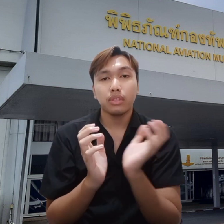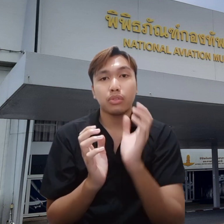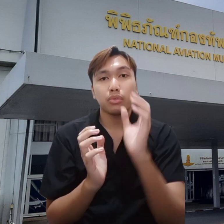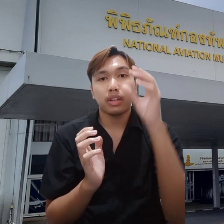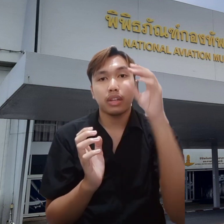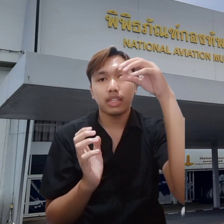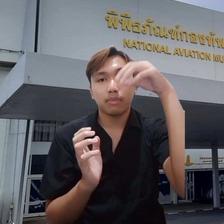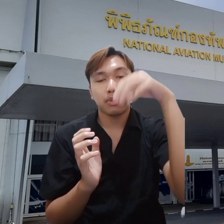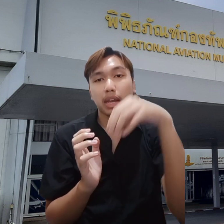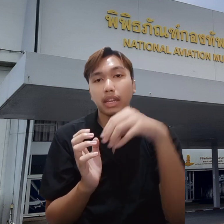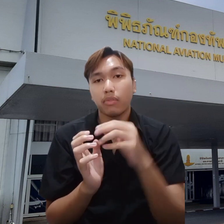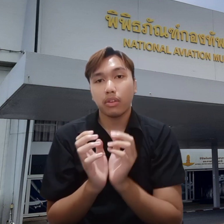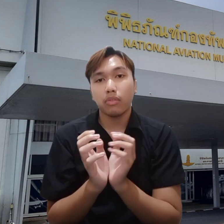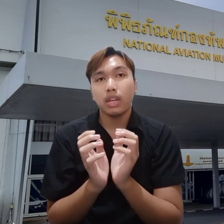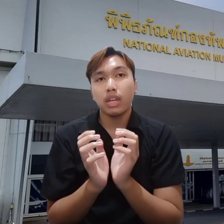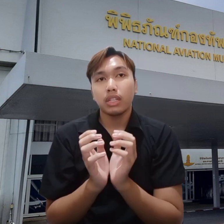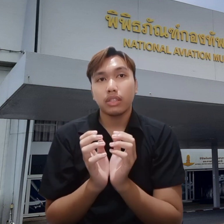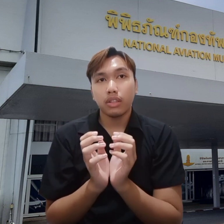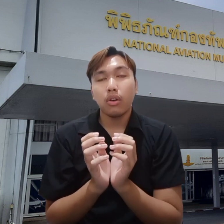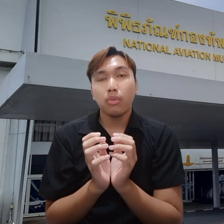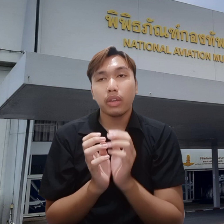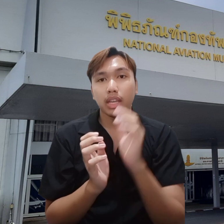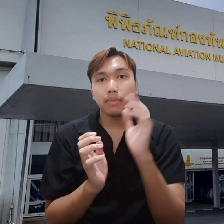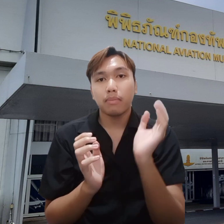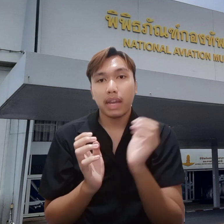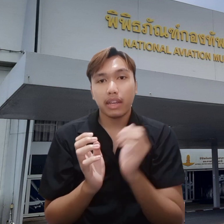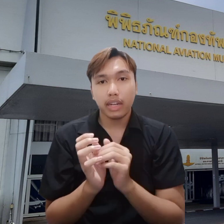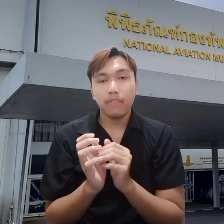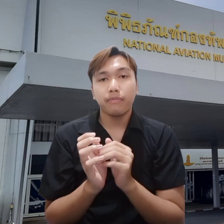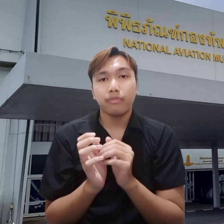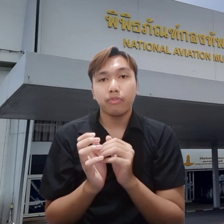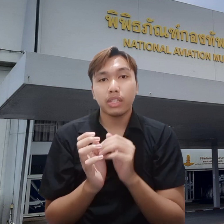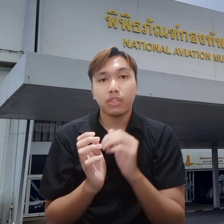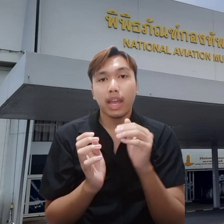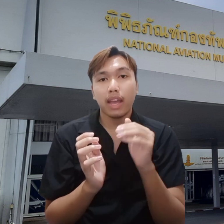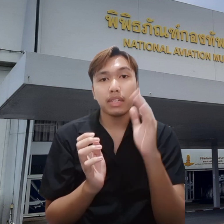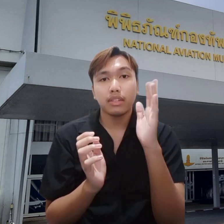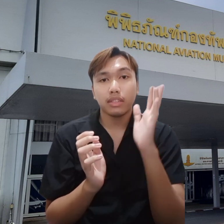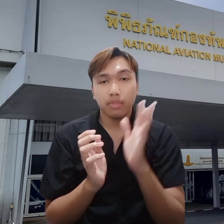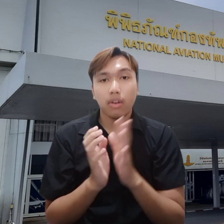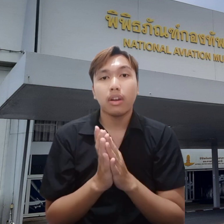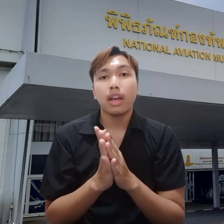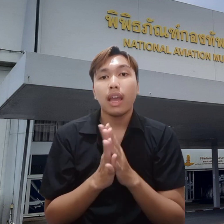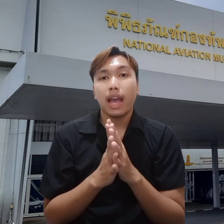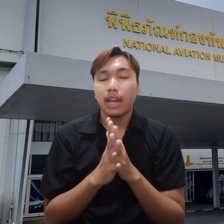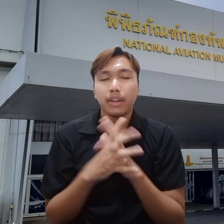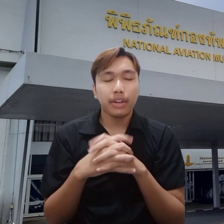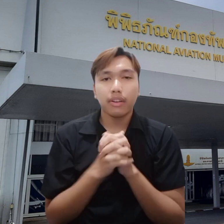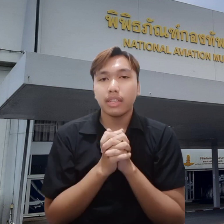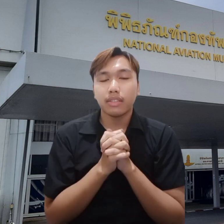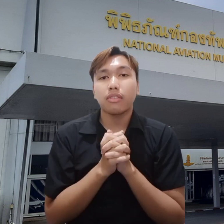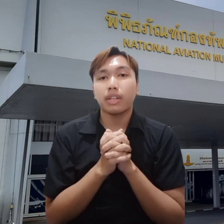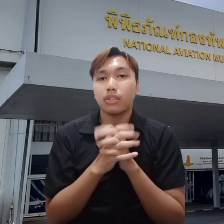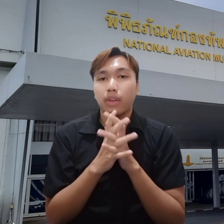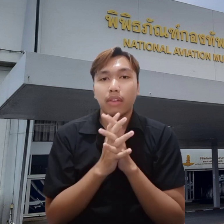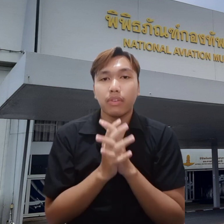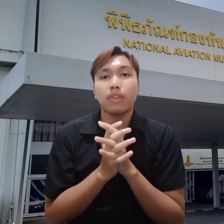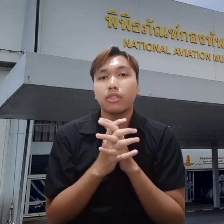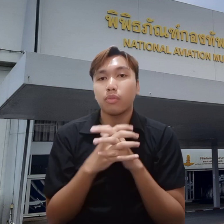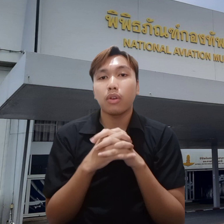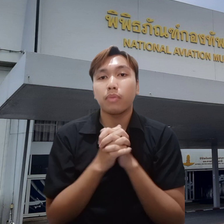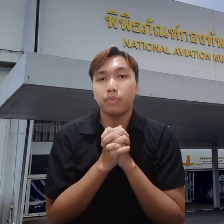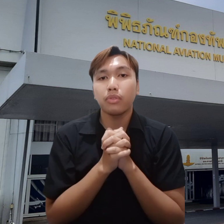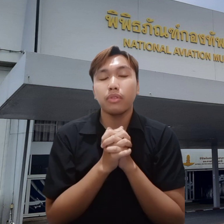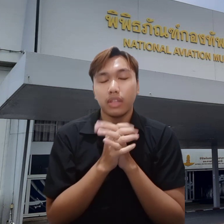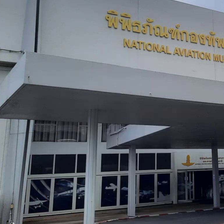photos to the this my video. So if the my clip which to happen this is wrong, I really sorry to everyone